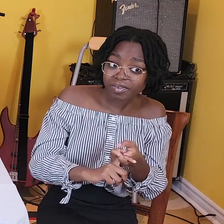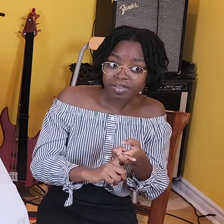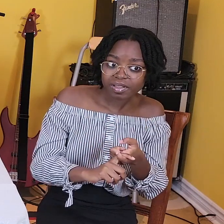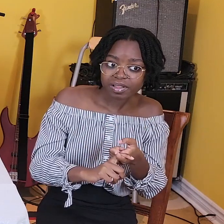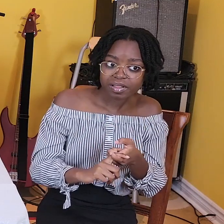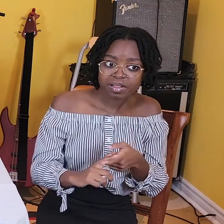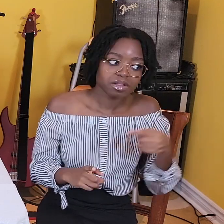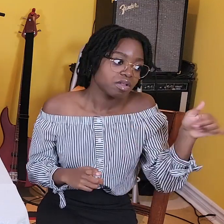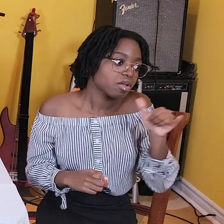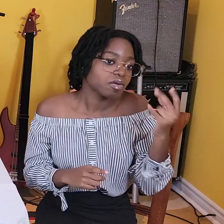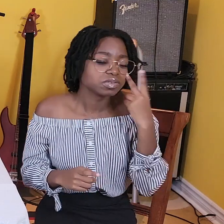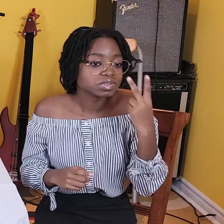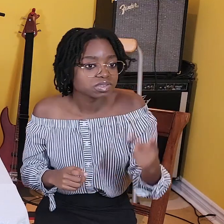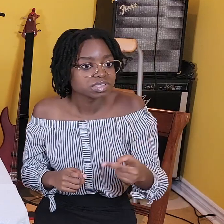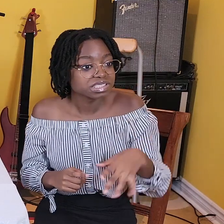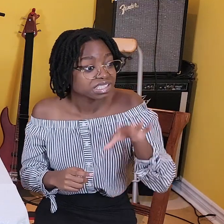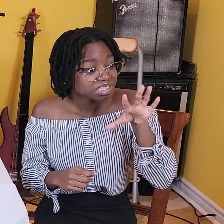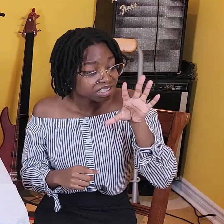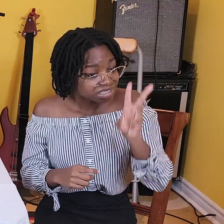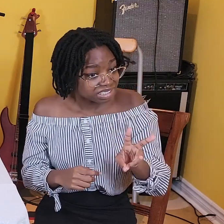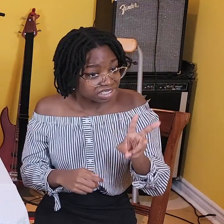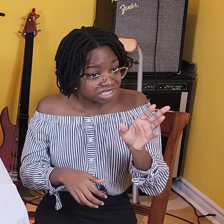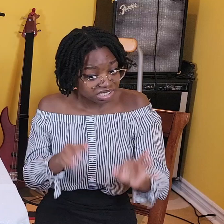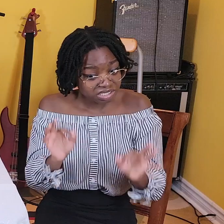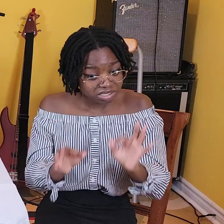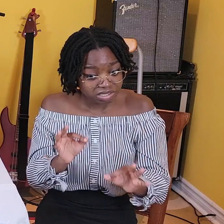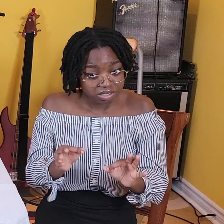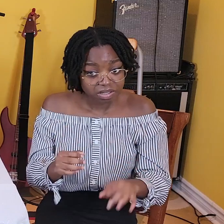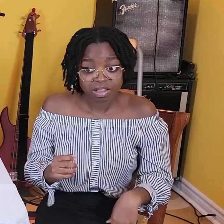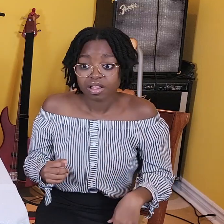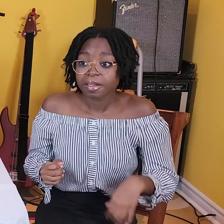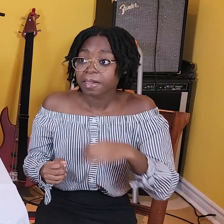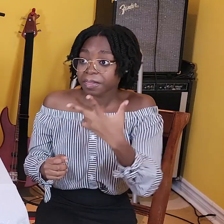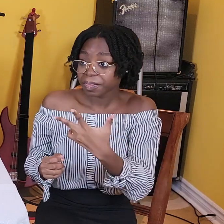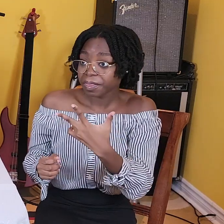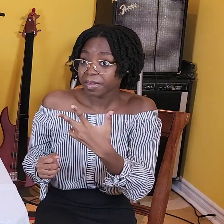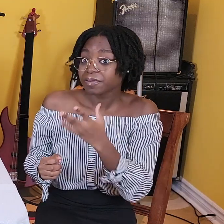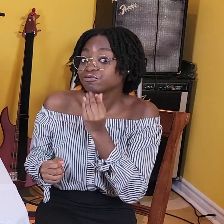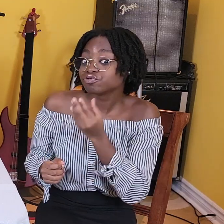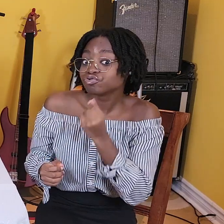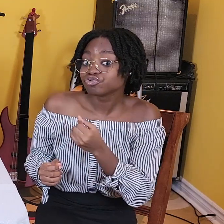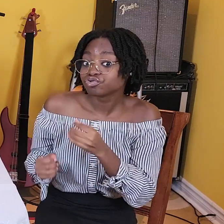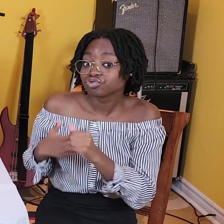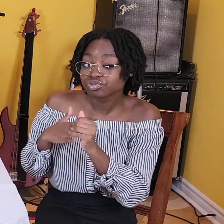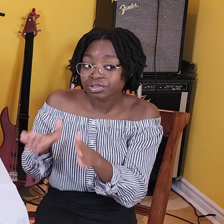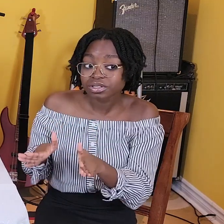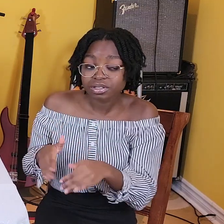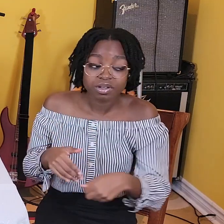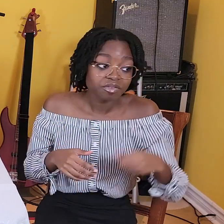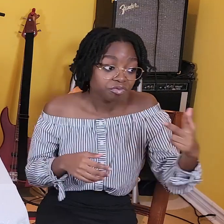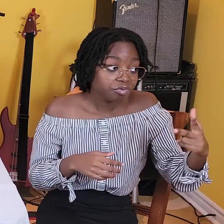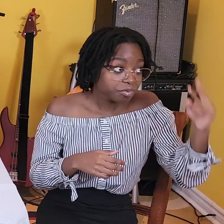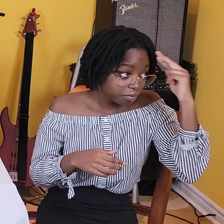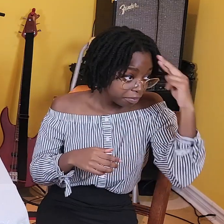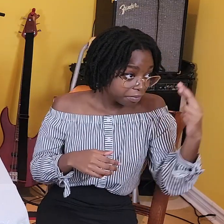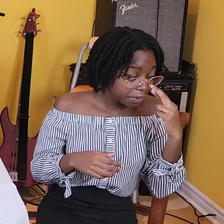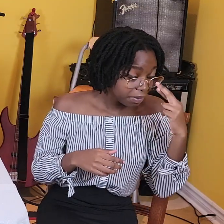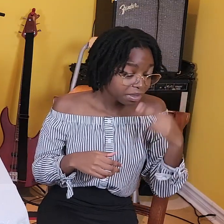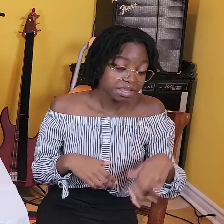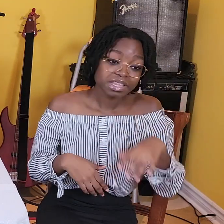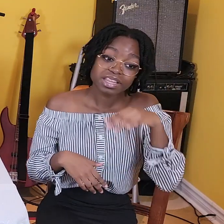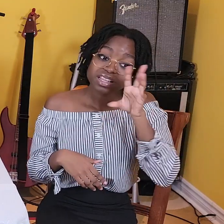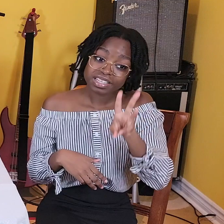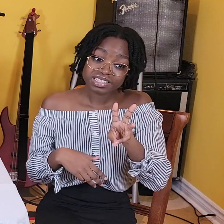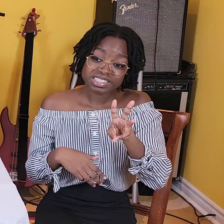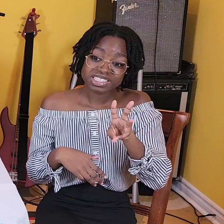Three by the Jewish leaders, religious leaders, and then three by the Romans. Six trials all happening